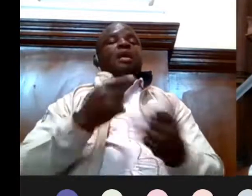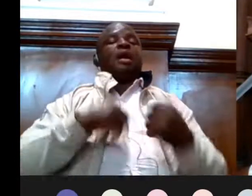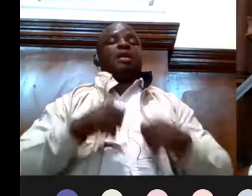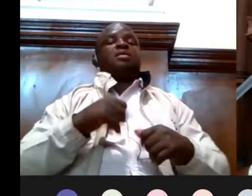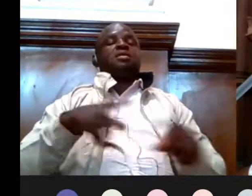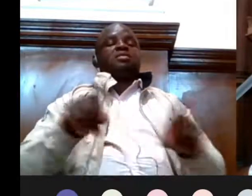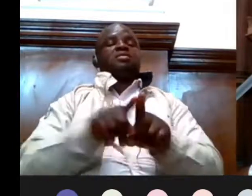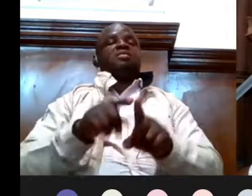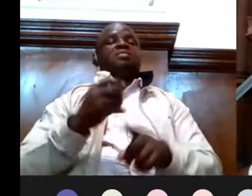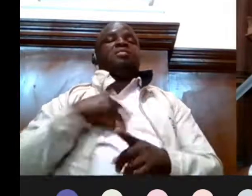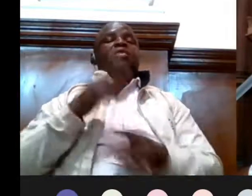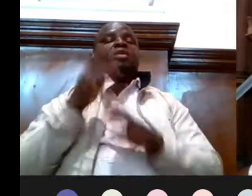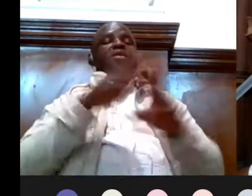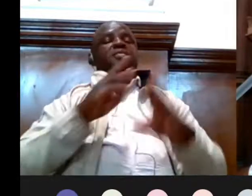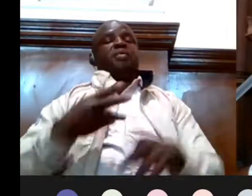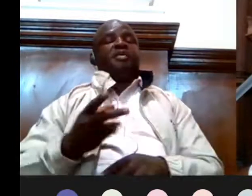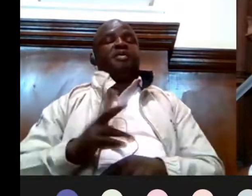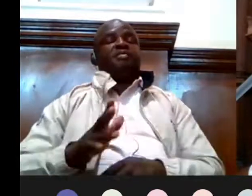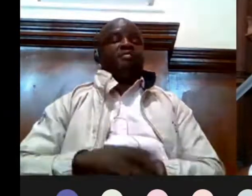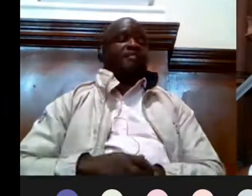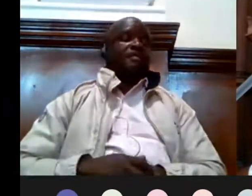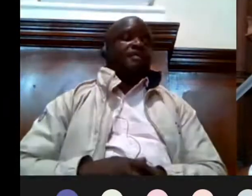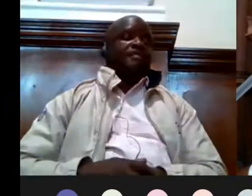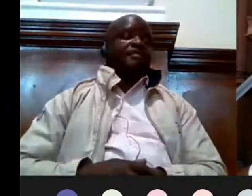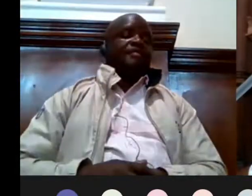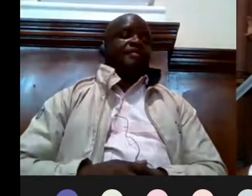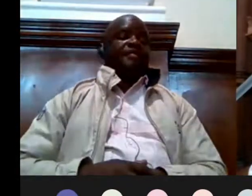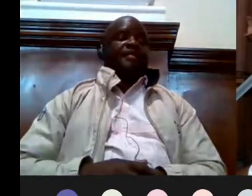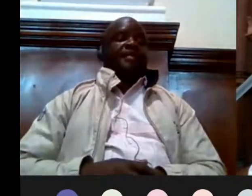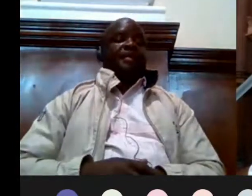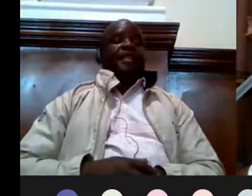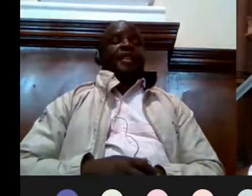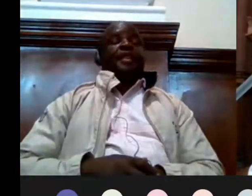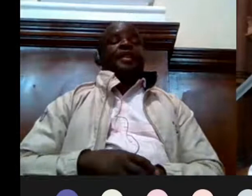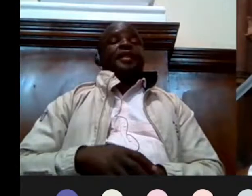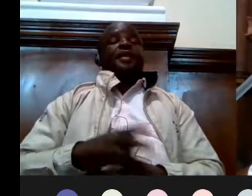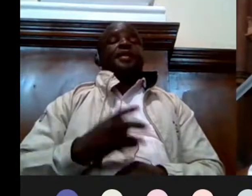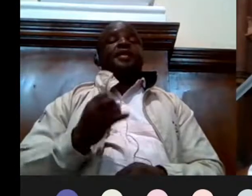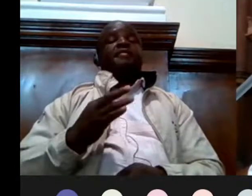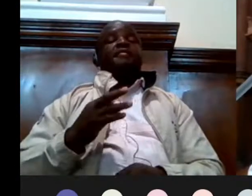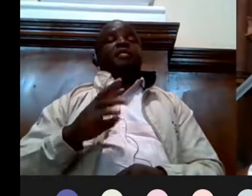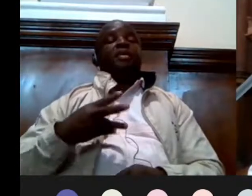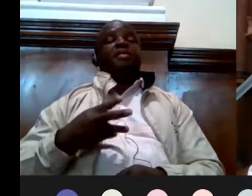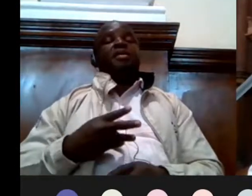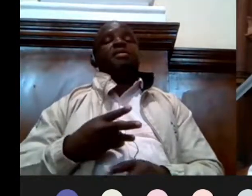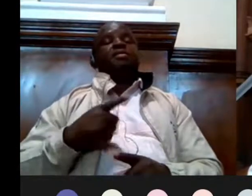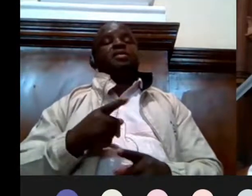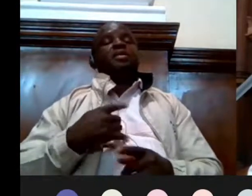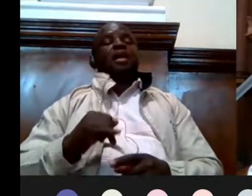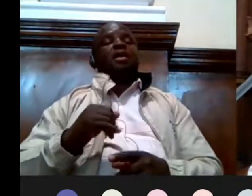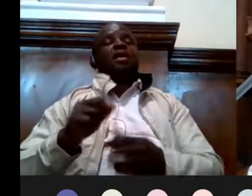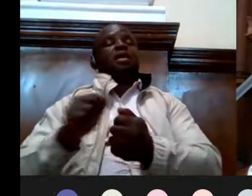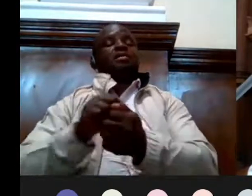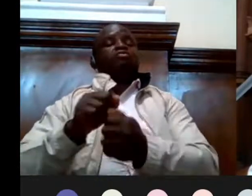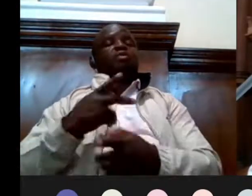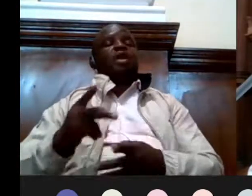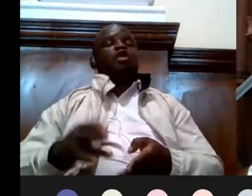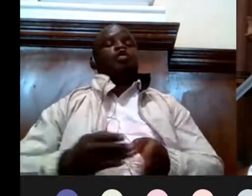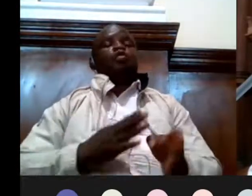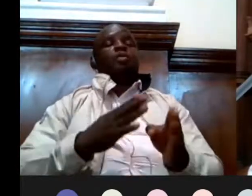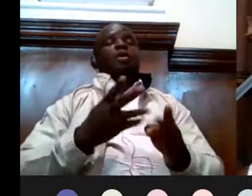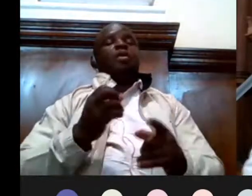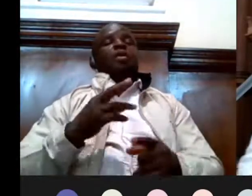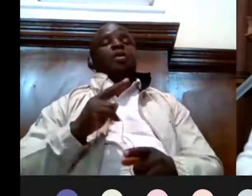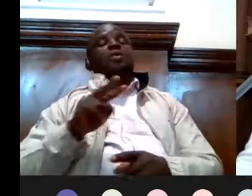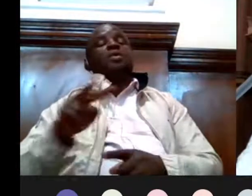to honor the woman. As long as women must still do their washing by the river and must watch